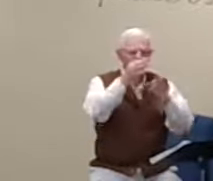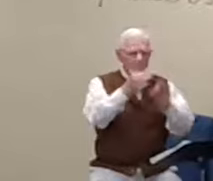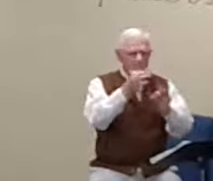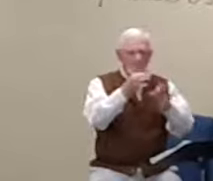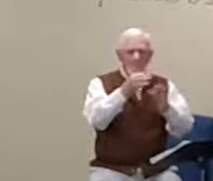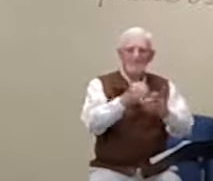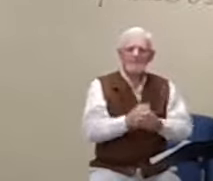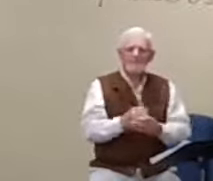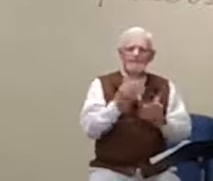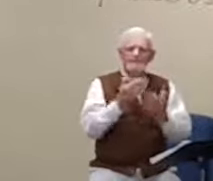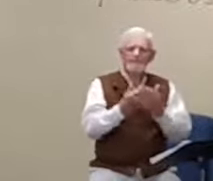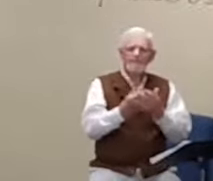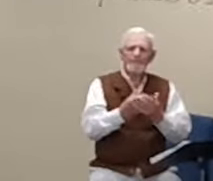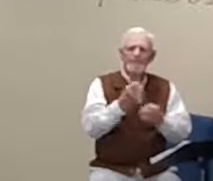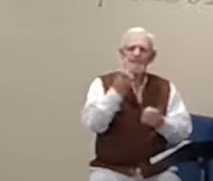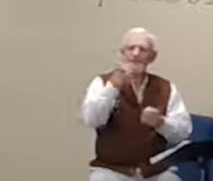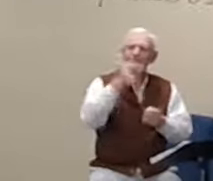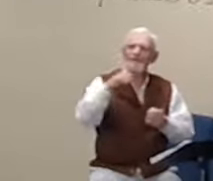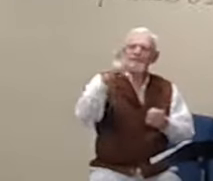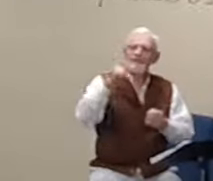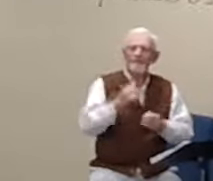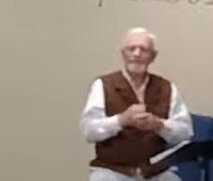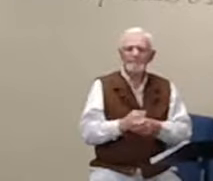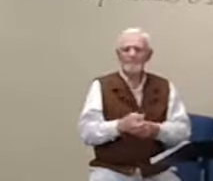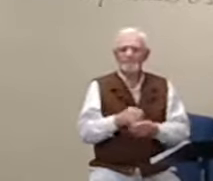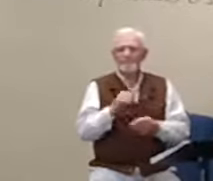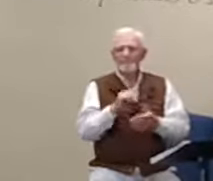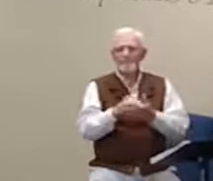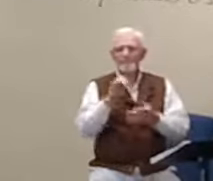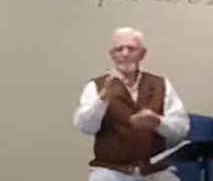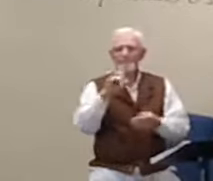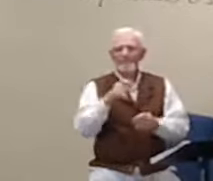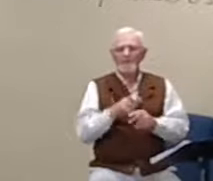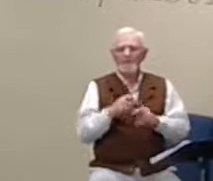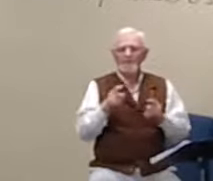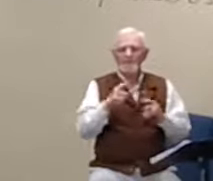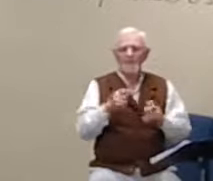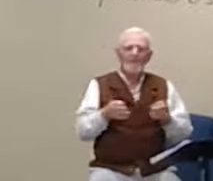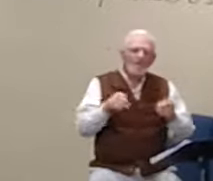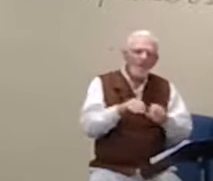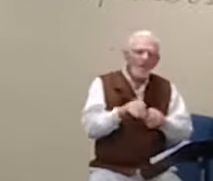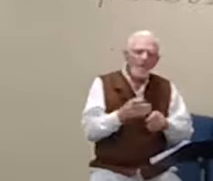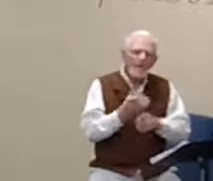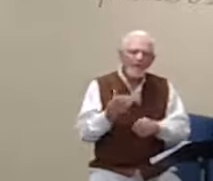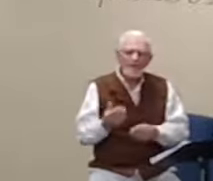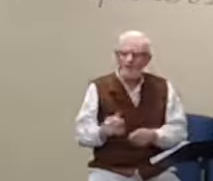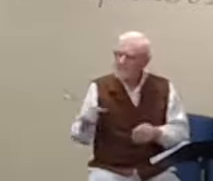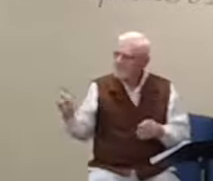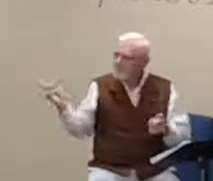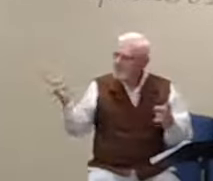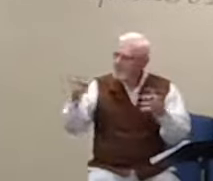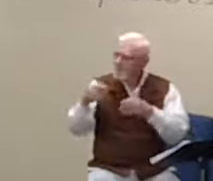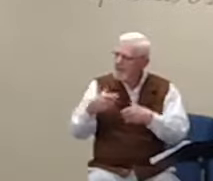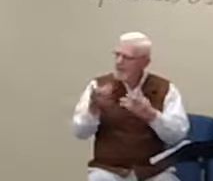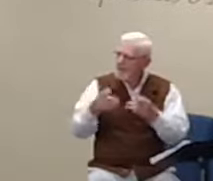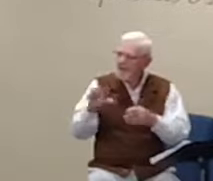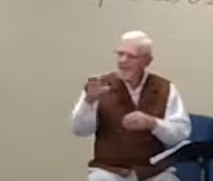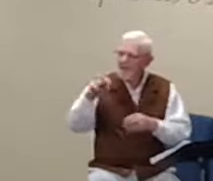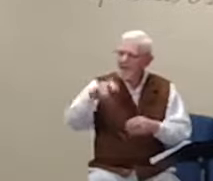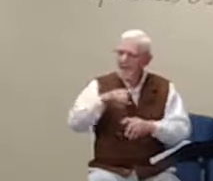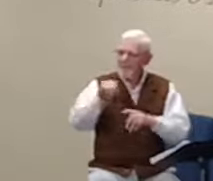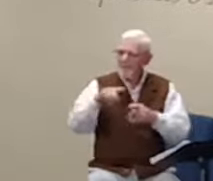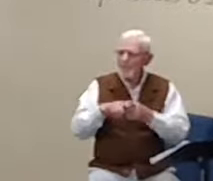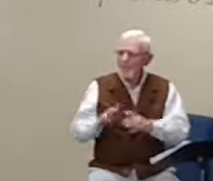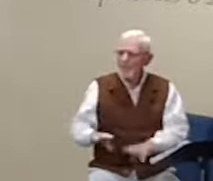good decisions made for the Lord in that time. Very special, very important time. How many of you went to camp when you were kids? You had a church camp or some kind